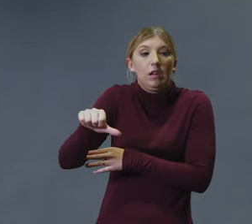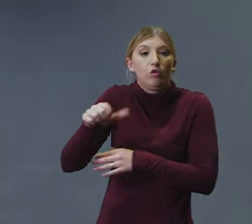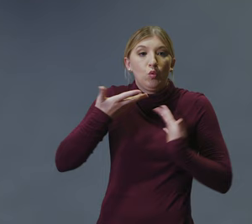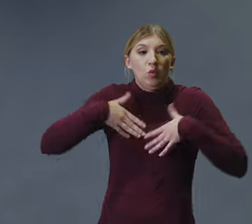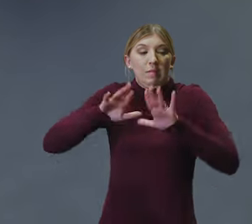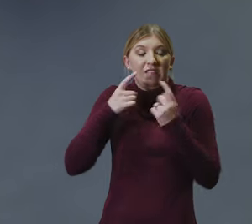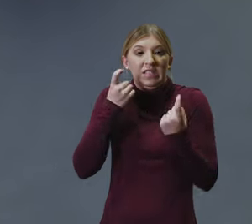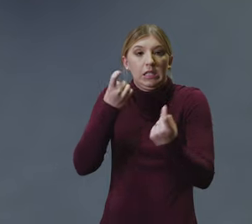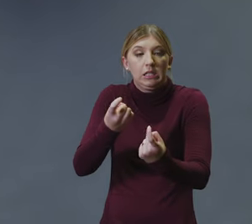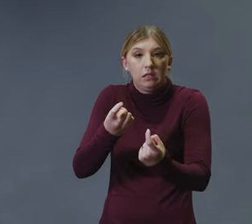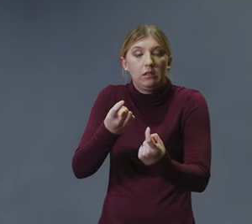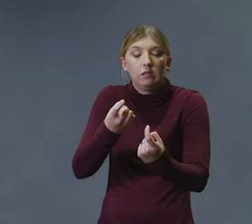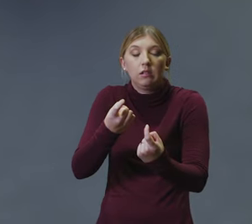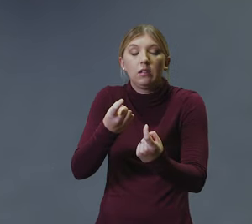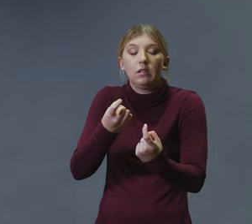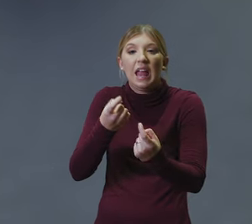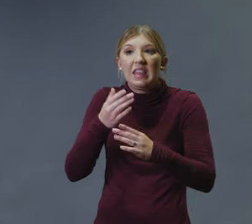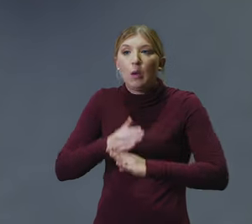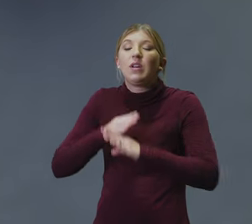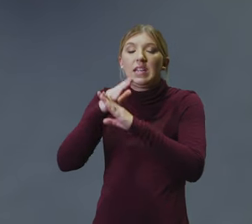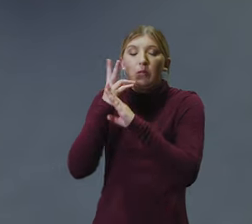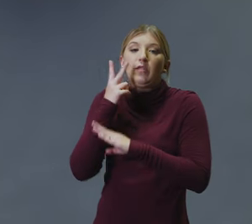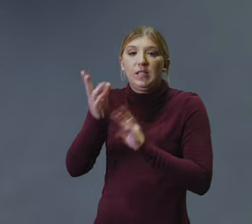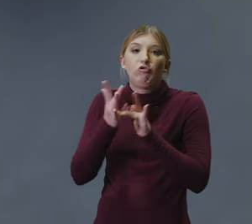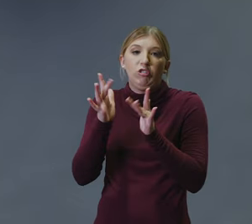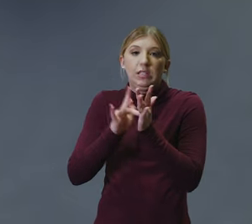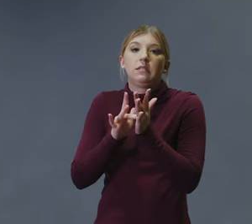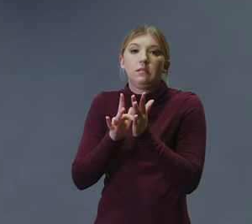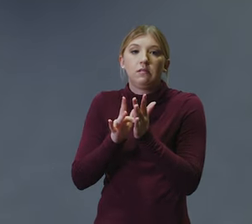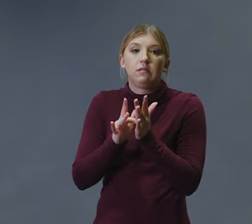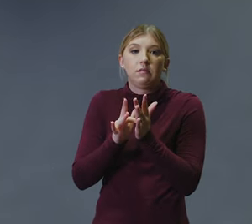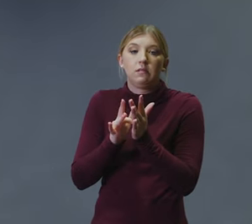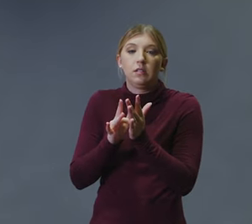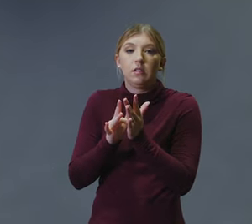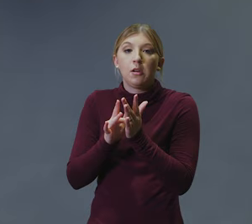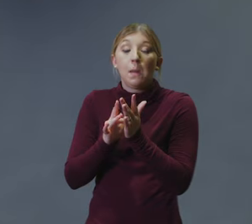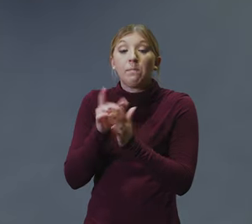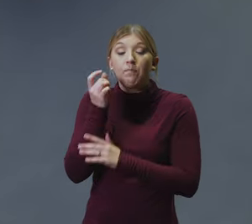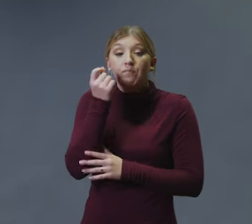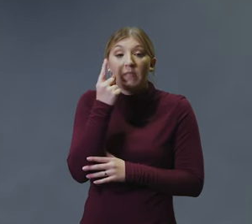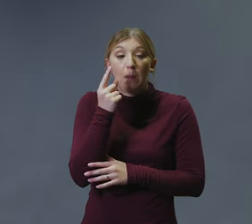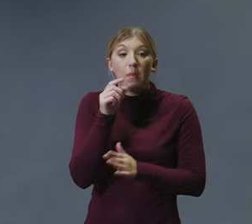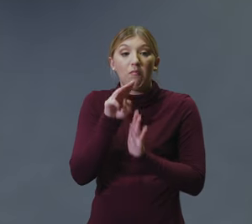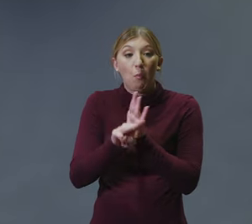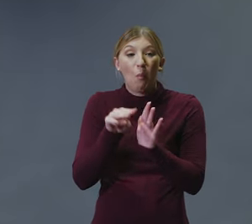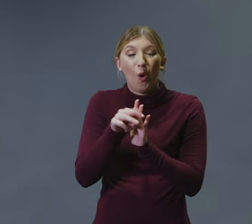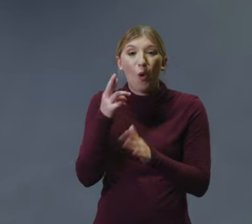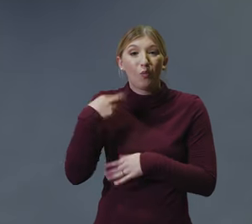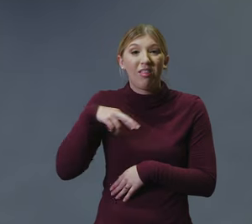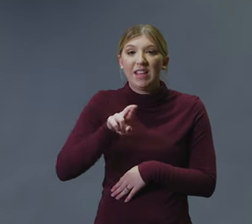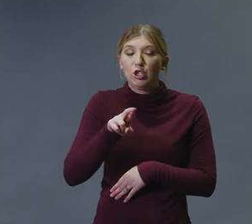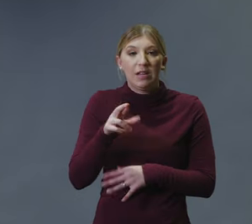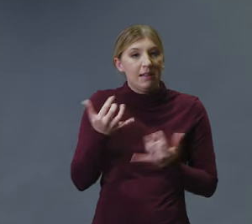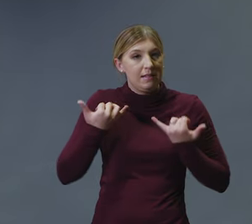sins will be the thing that keeps us from seeing Jesus face to face. But I also believe that moral religion is just